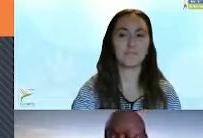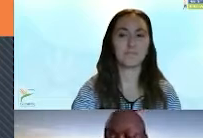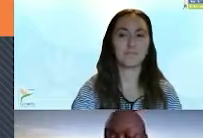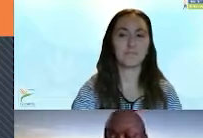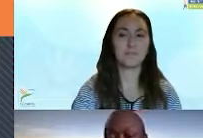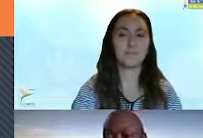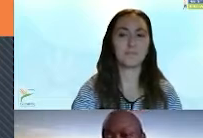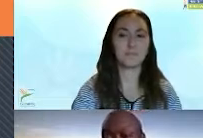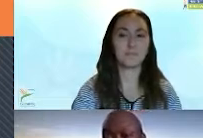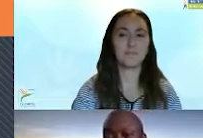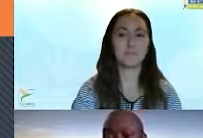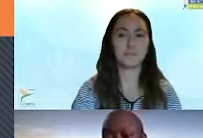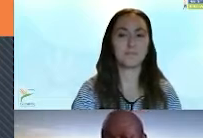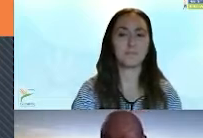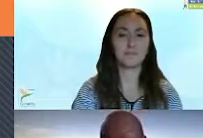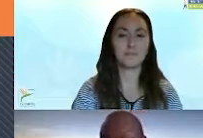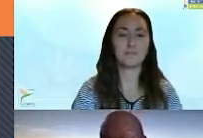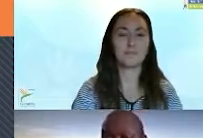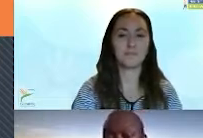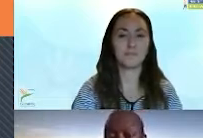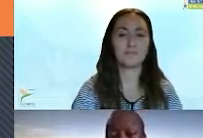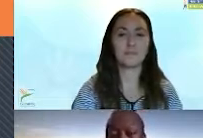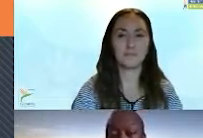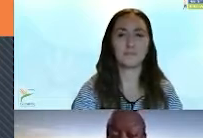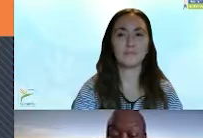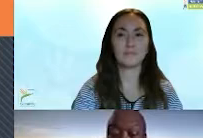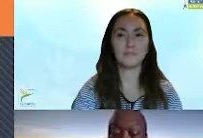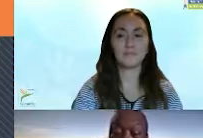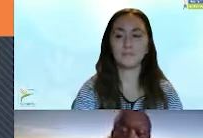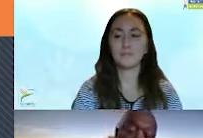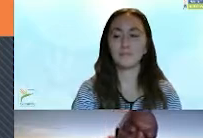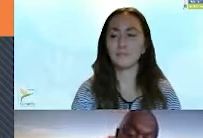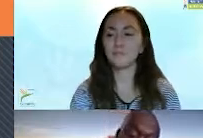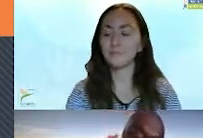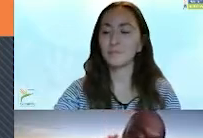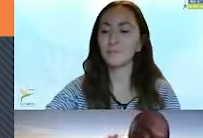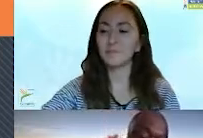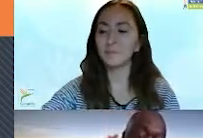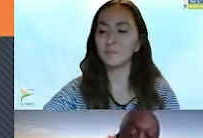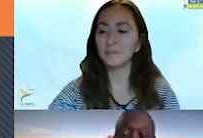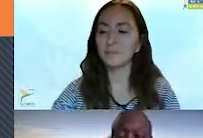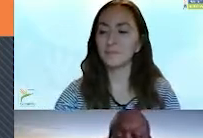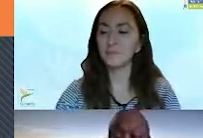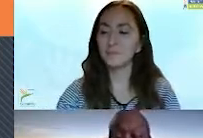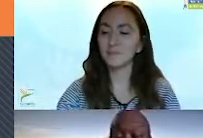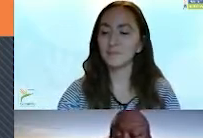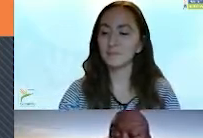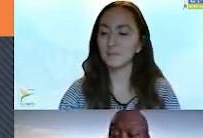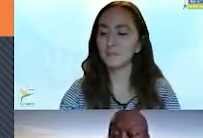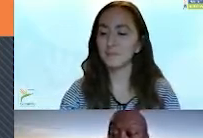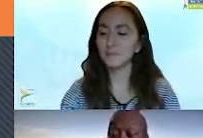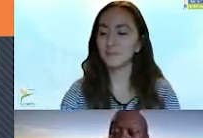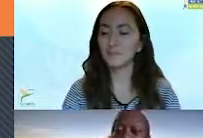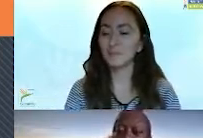You're talking at home, use your language, English or Spanish,